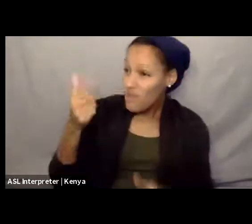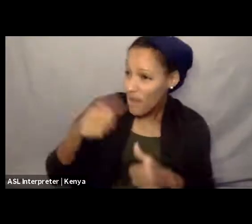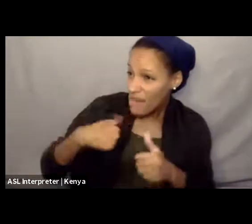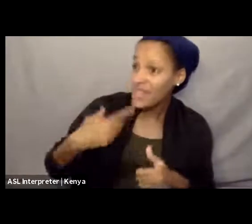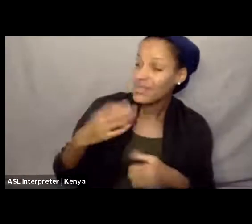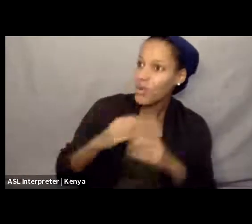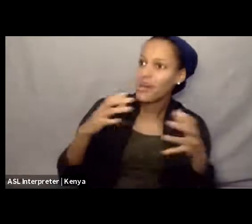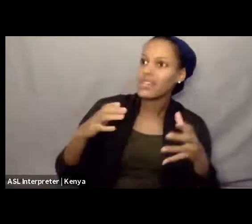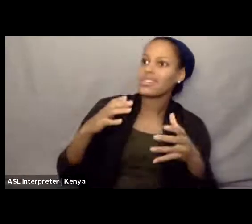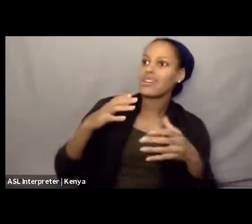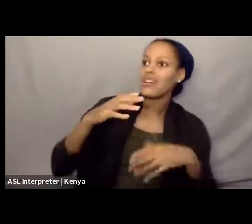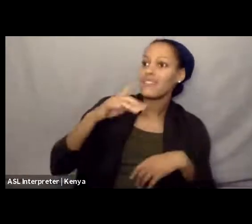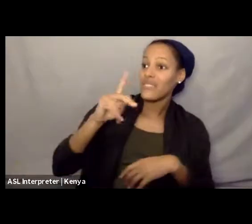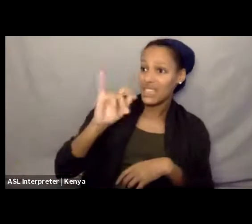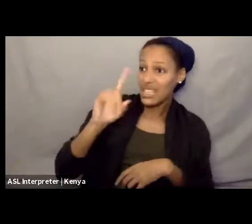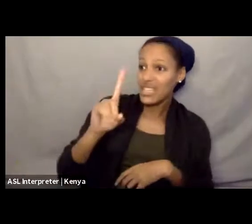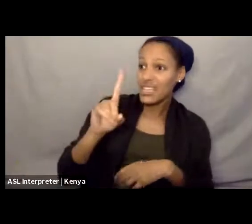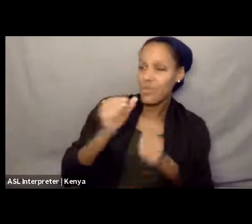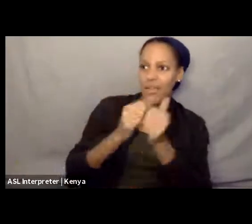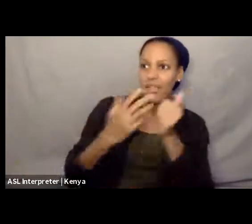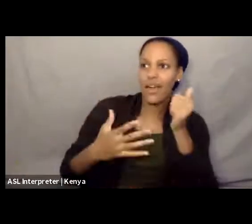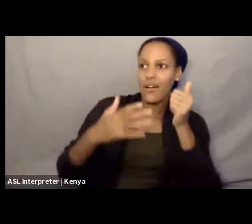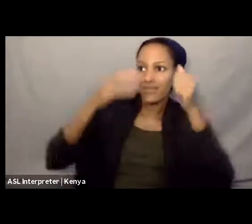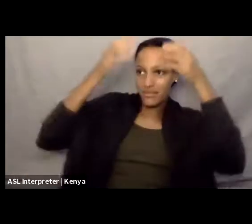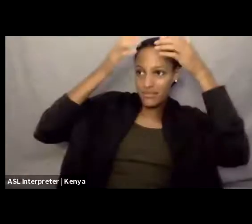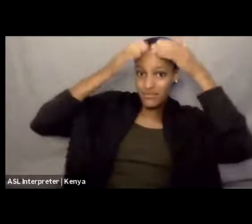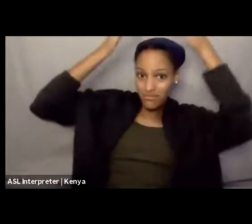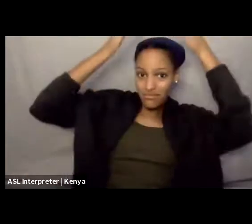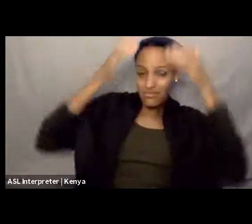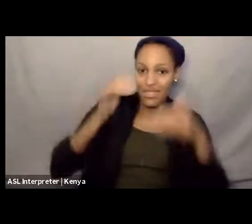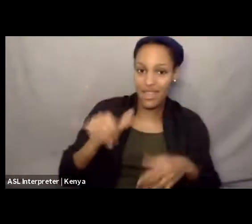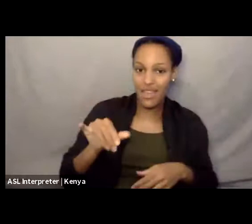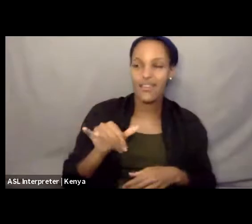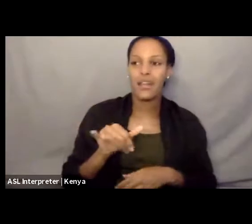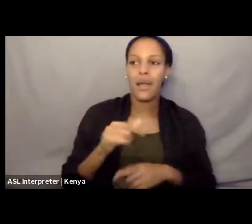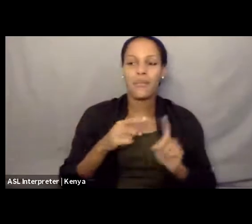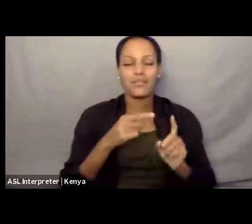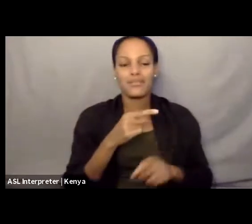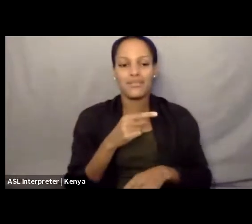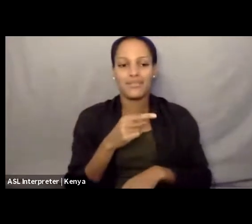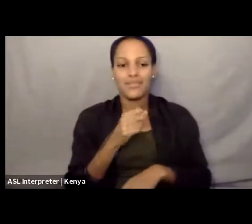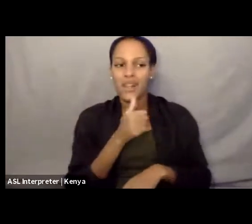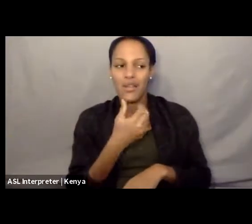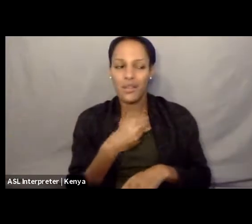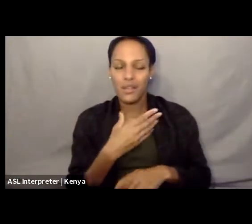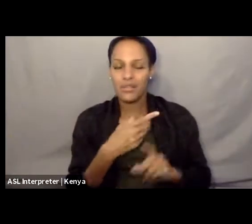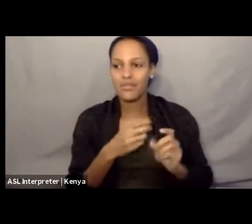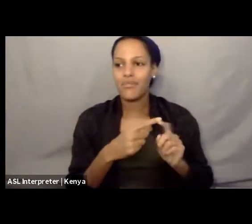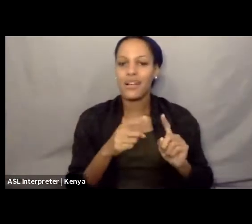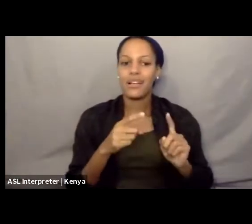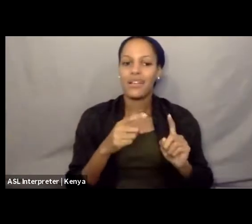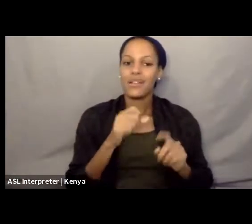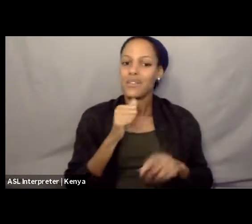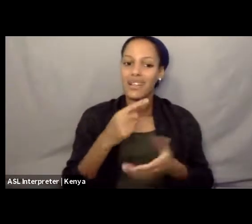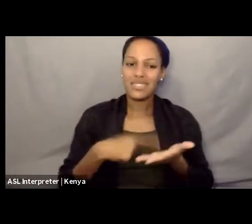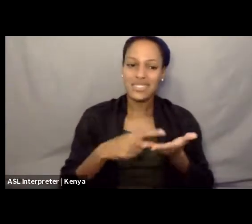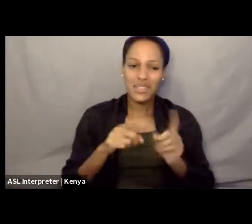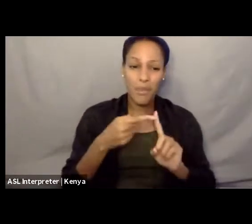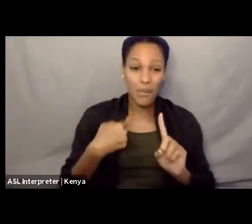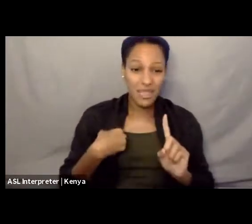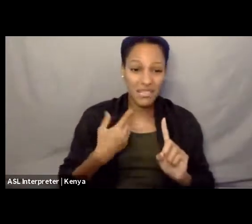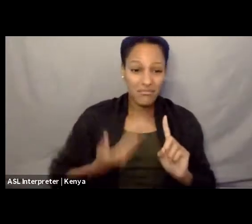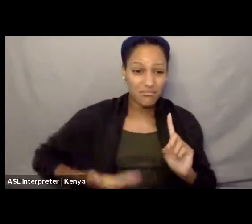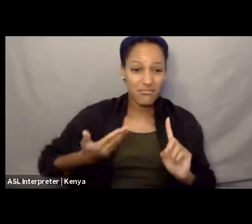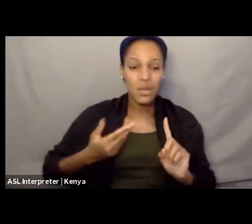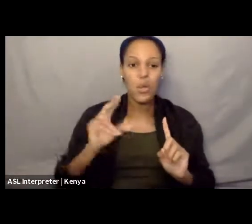Play without the high top fade. But they weren't. And anyway, they weren't talking about me. They